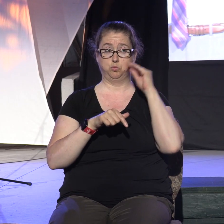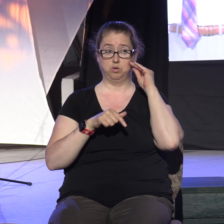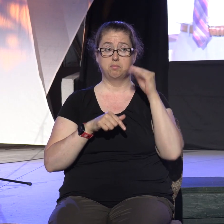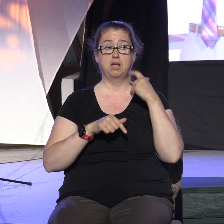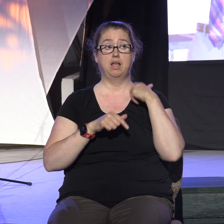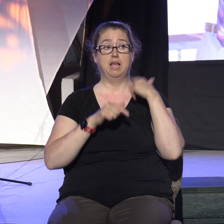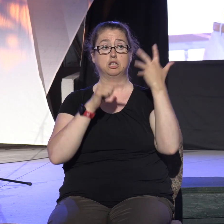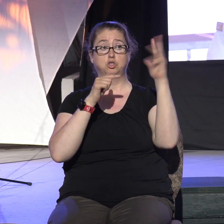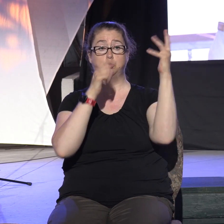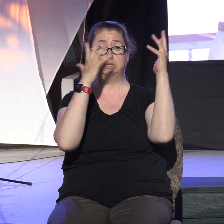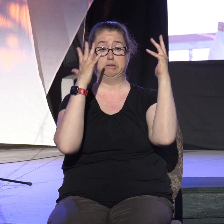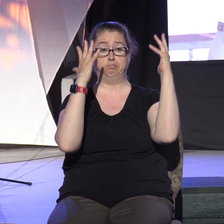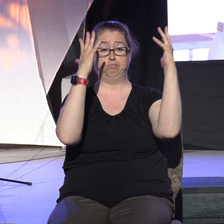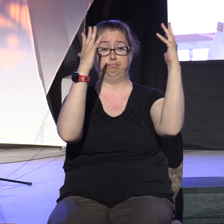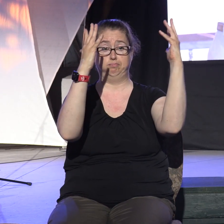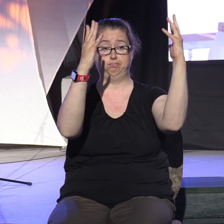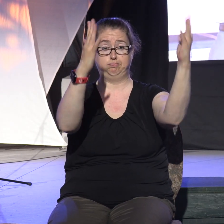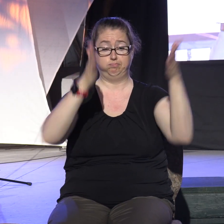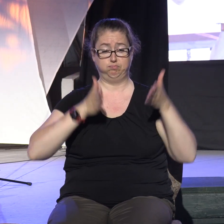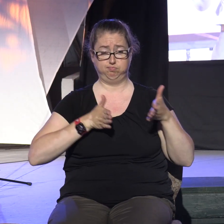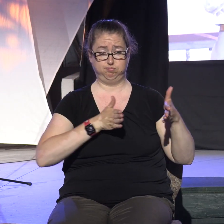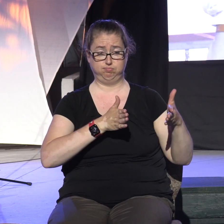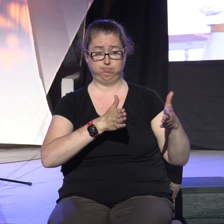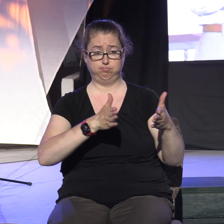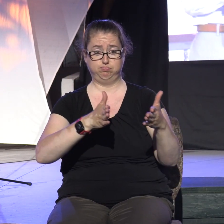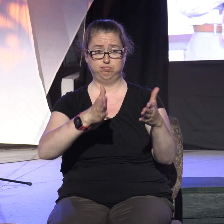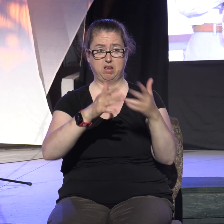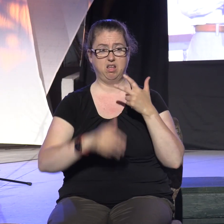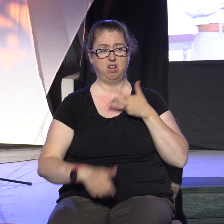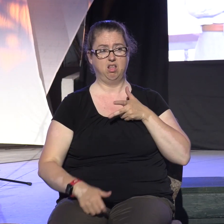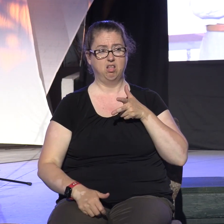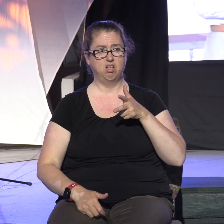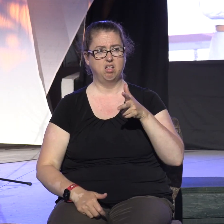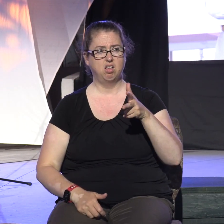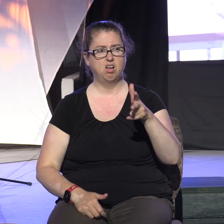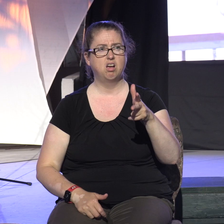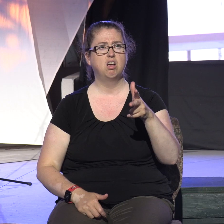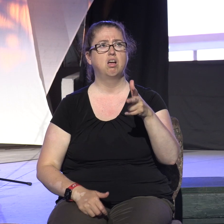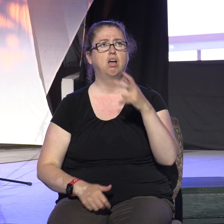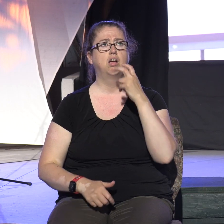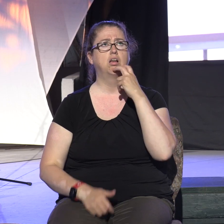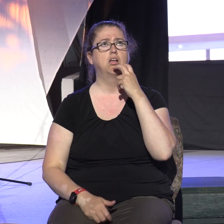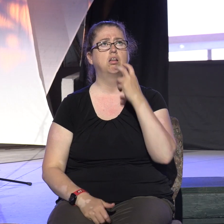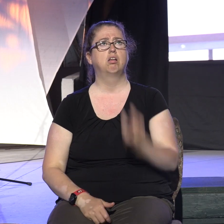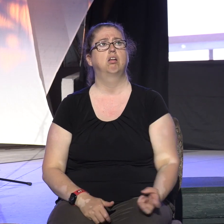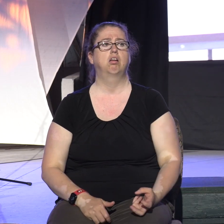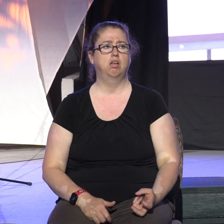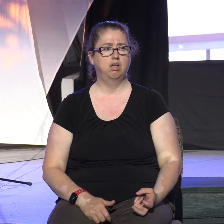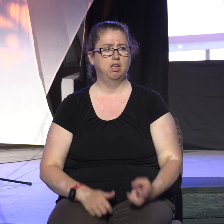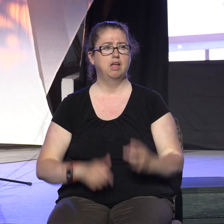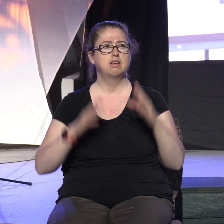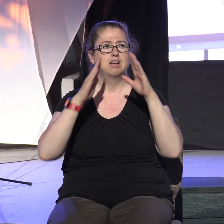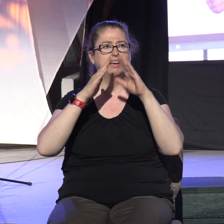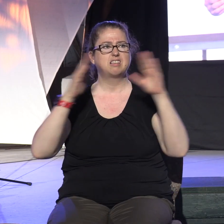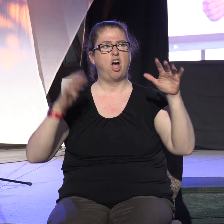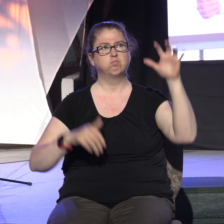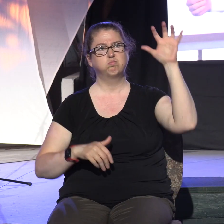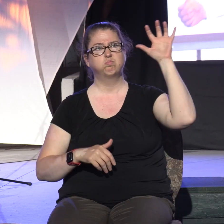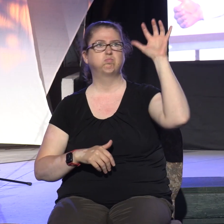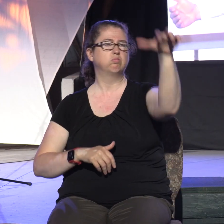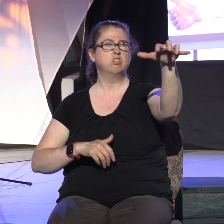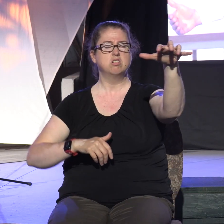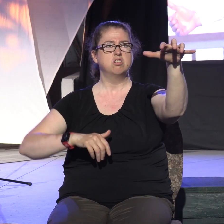was instructed to wait there in the lobby of his home, which had full-grown trees in the lobby of his